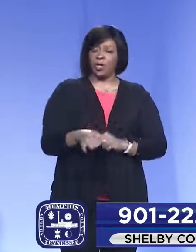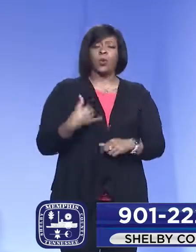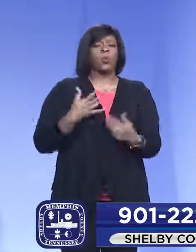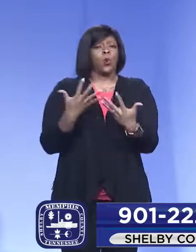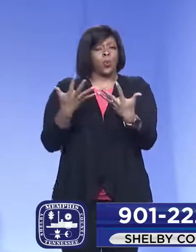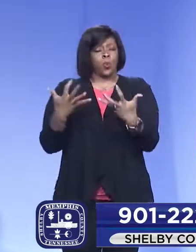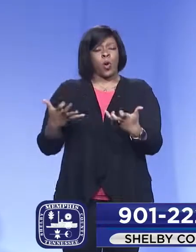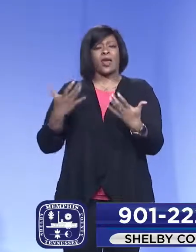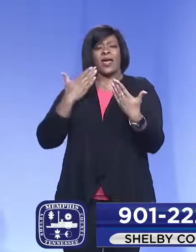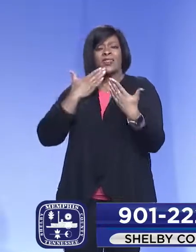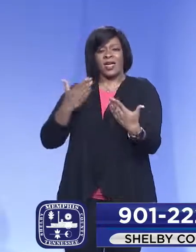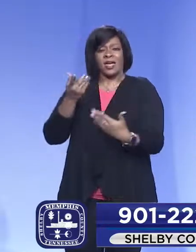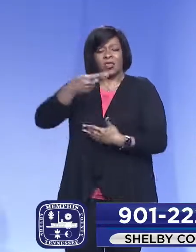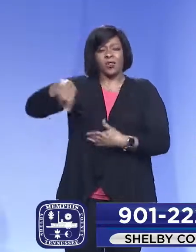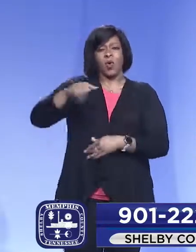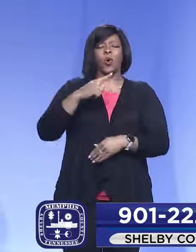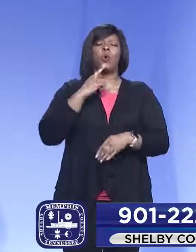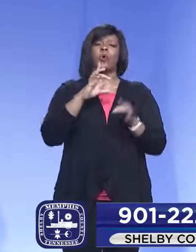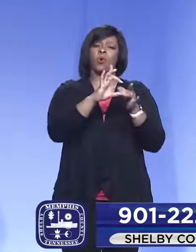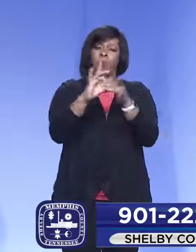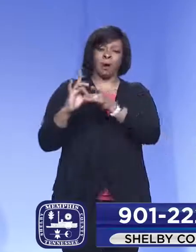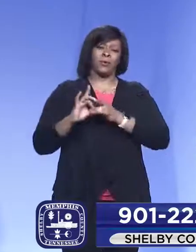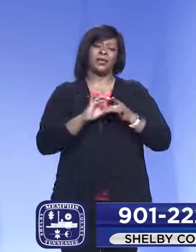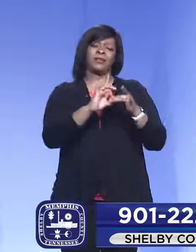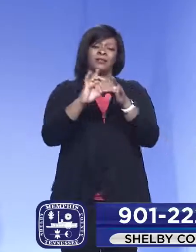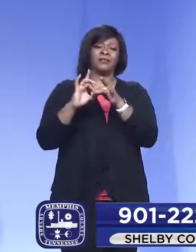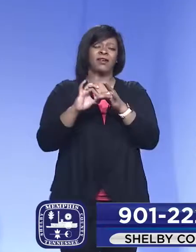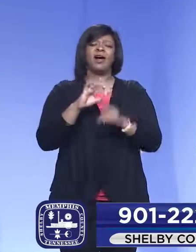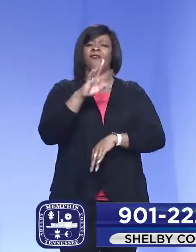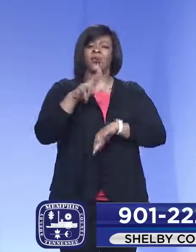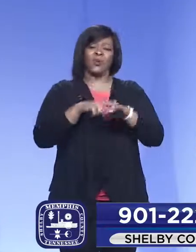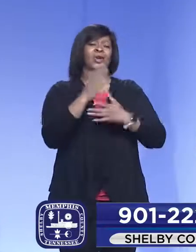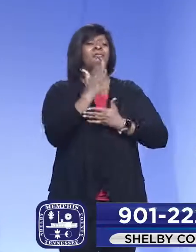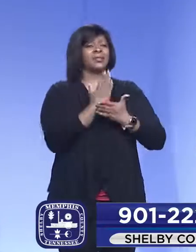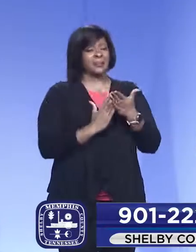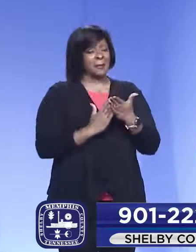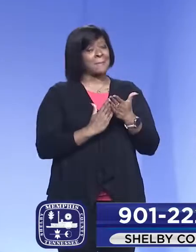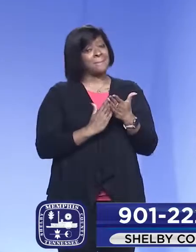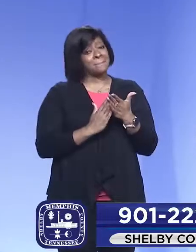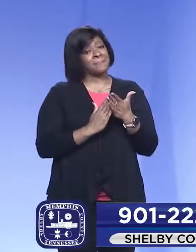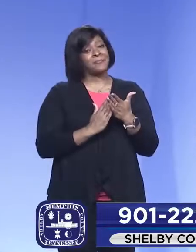again, thank those who were cooperative. Of course, there were some